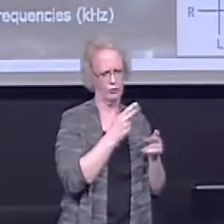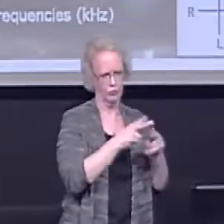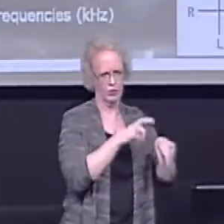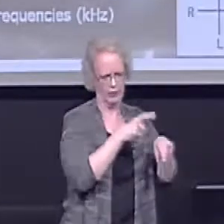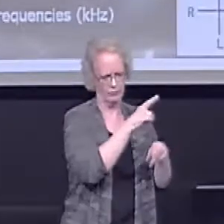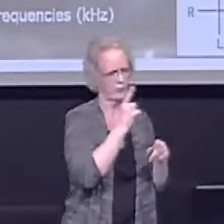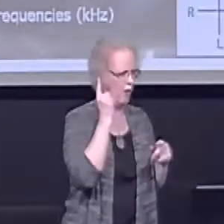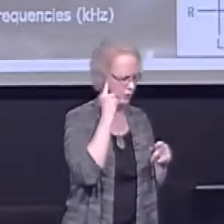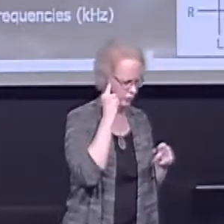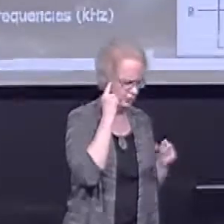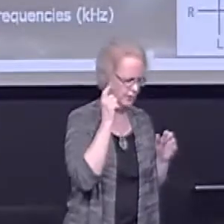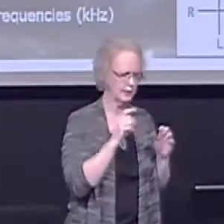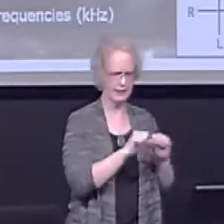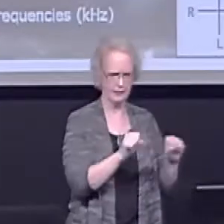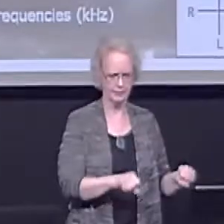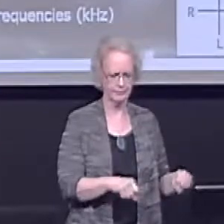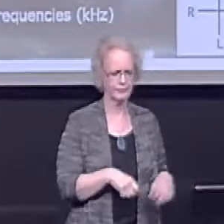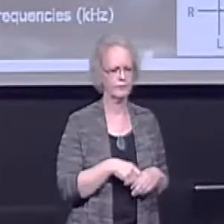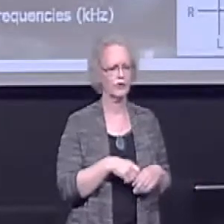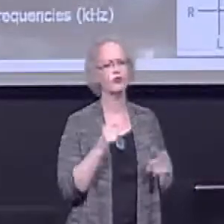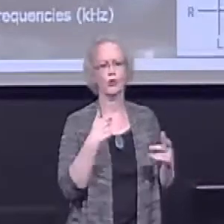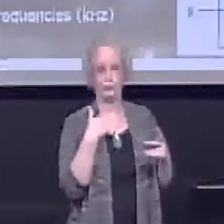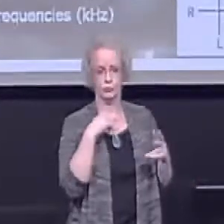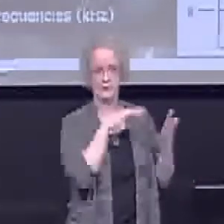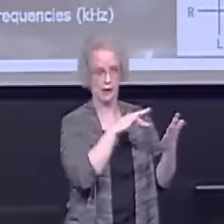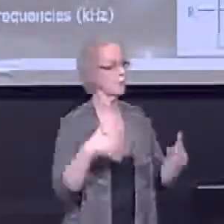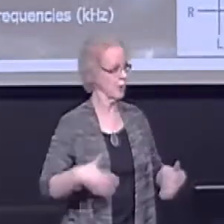the monkey auditory cortex